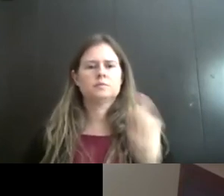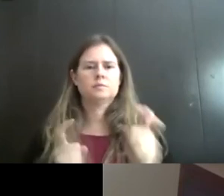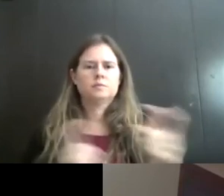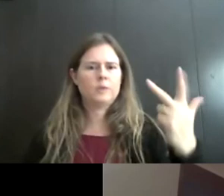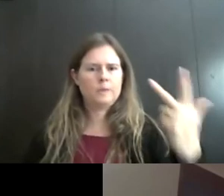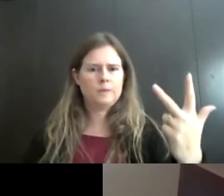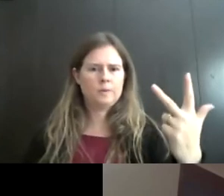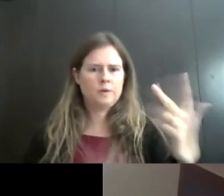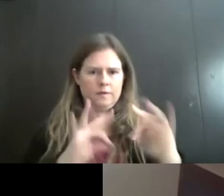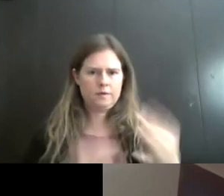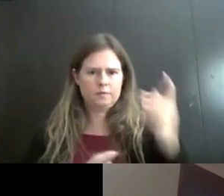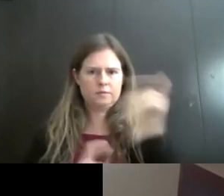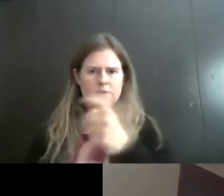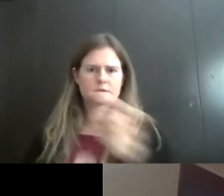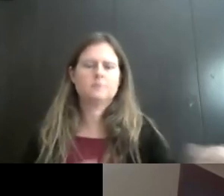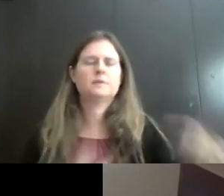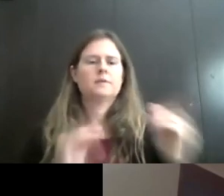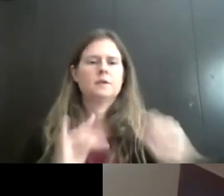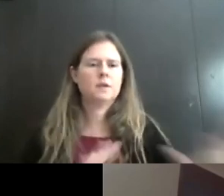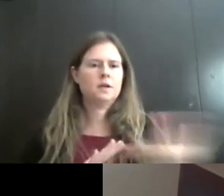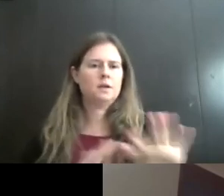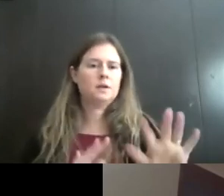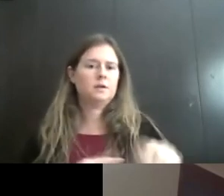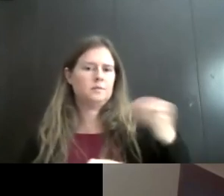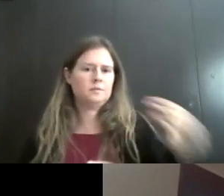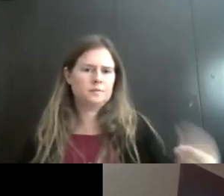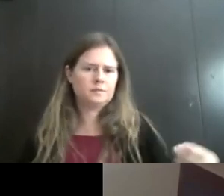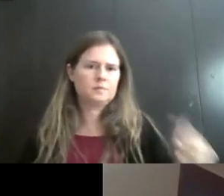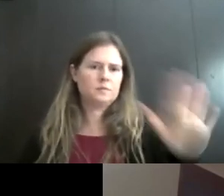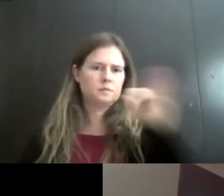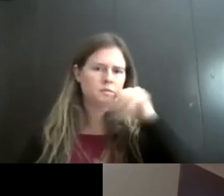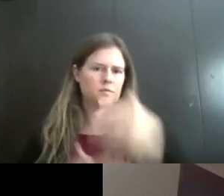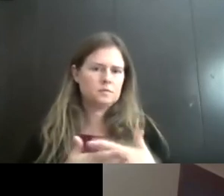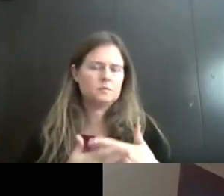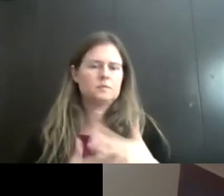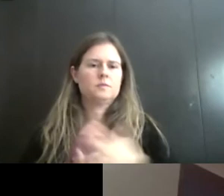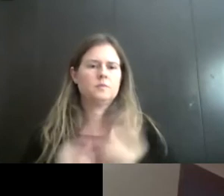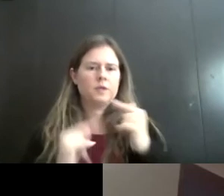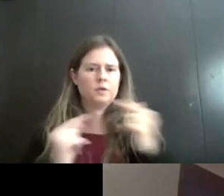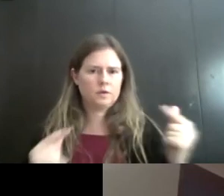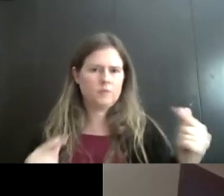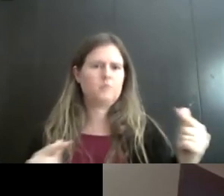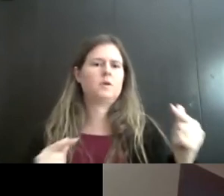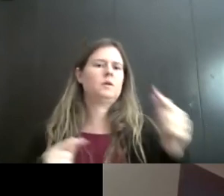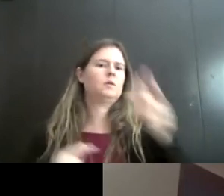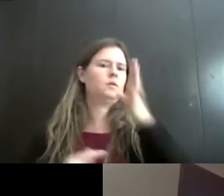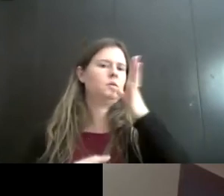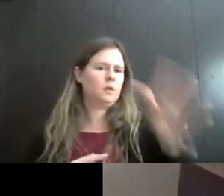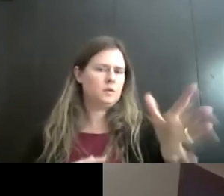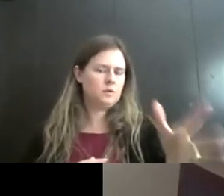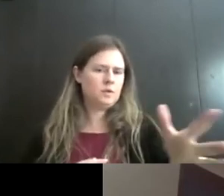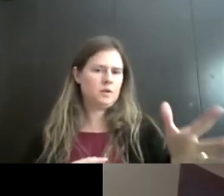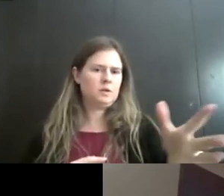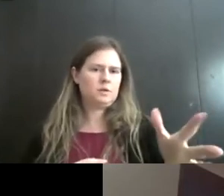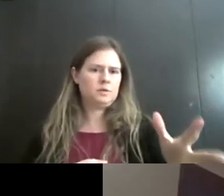three families. He passed it on to his daughter. So my great-great-grandmother was